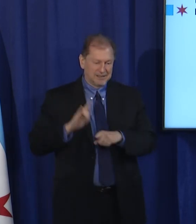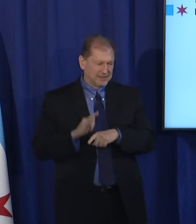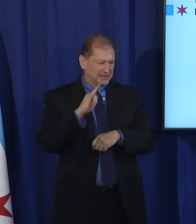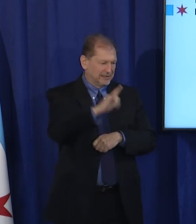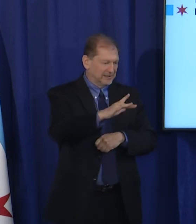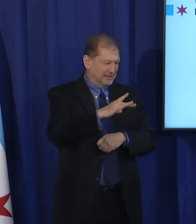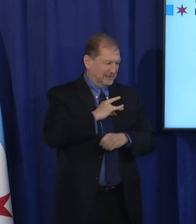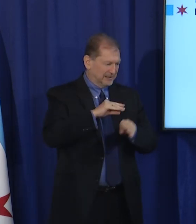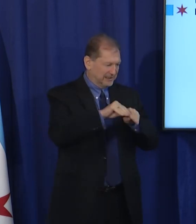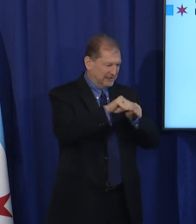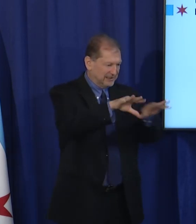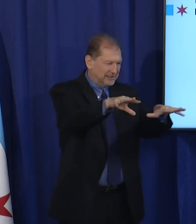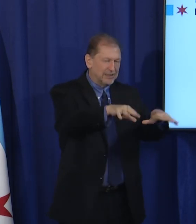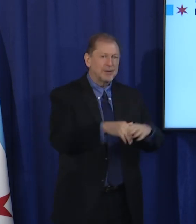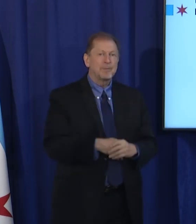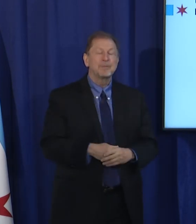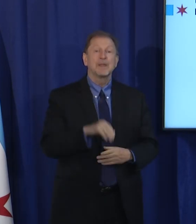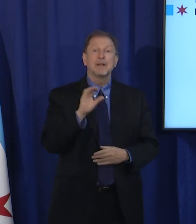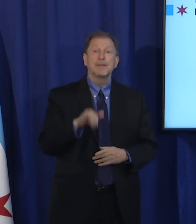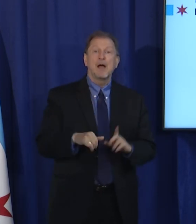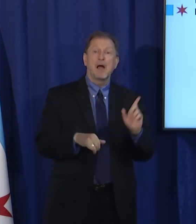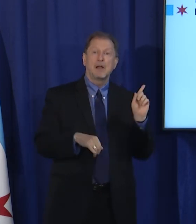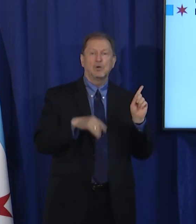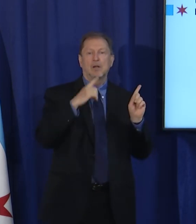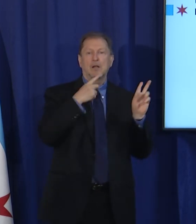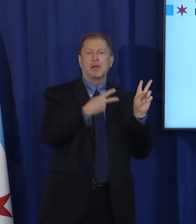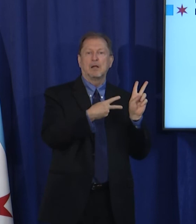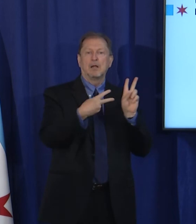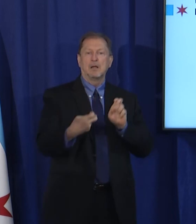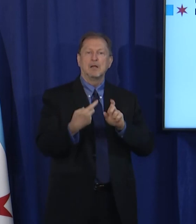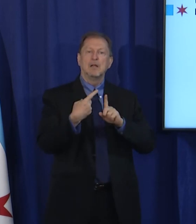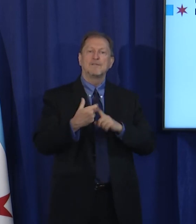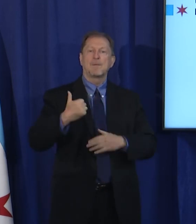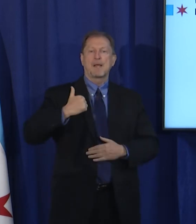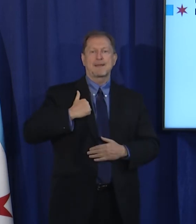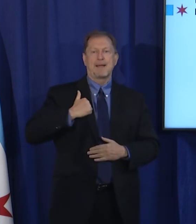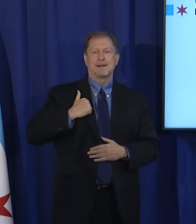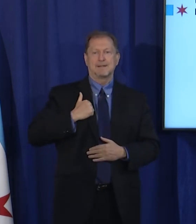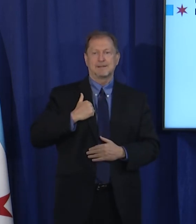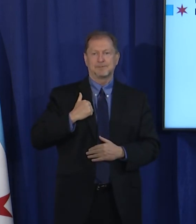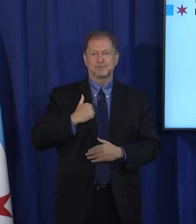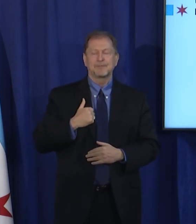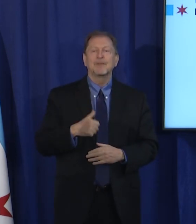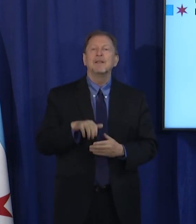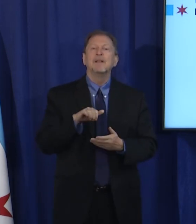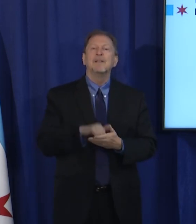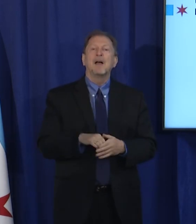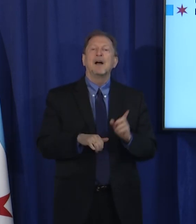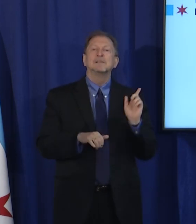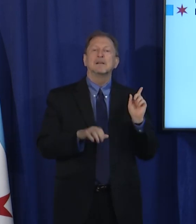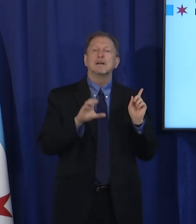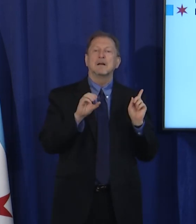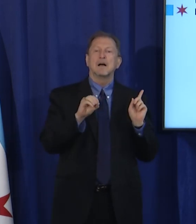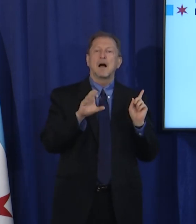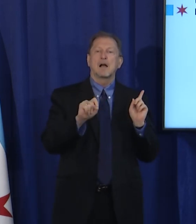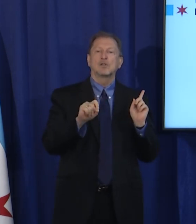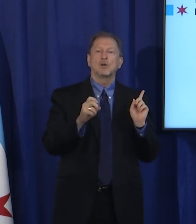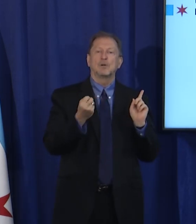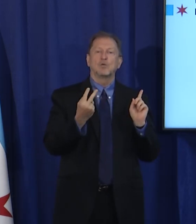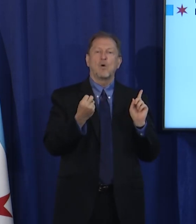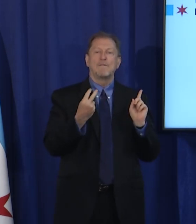is actually data from Canada, and it highlights October 12th, which is the